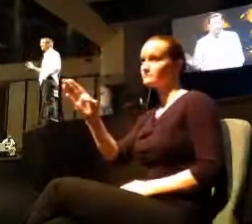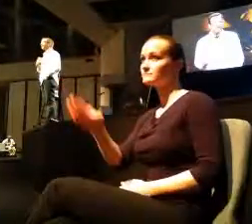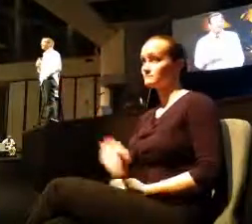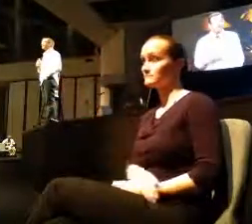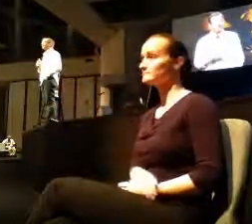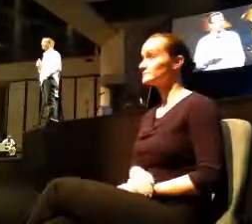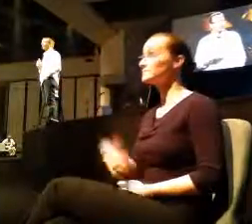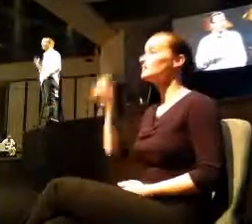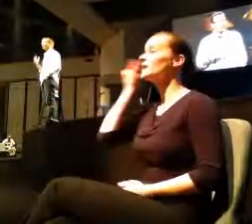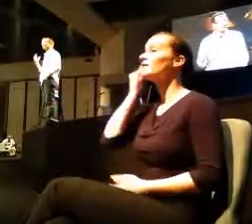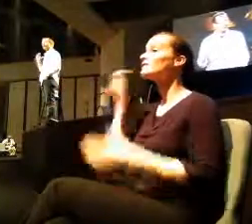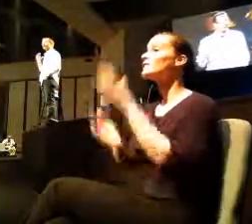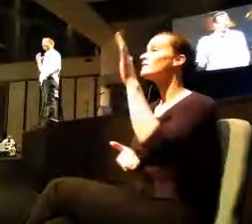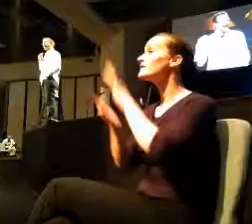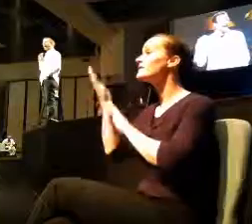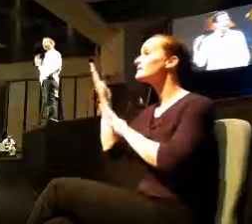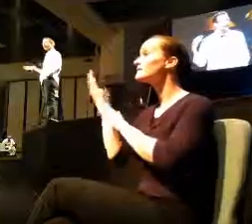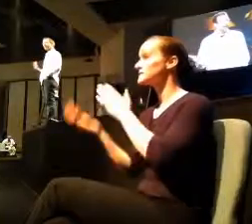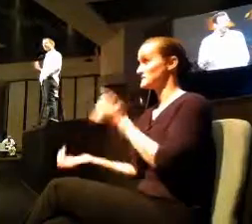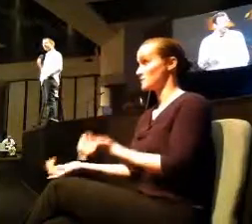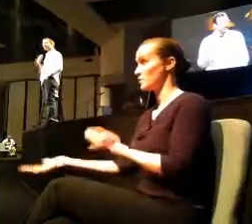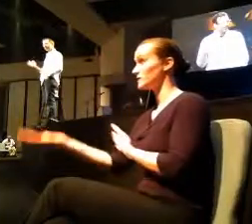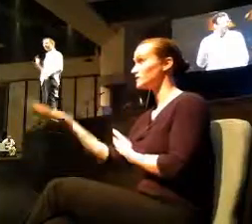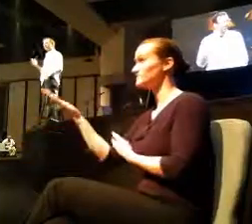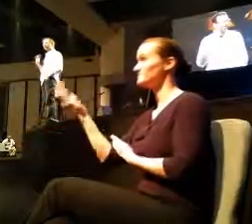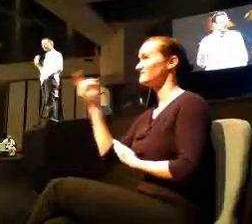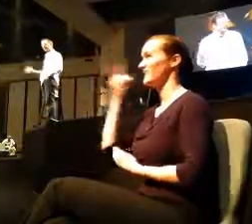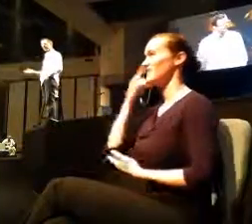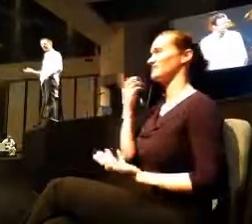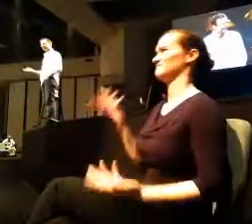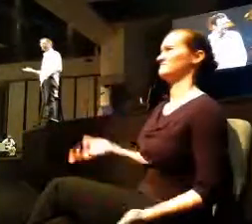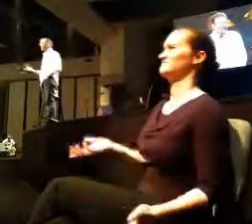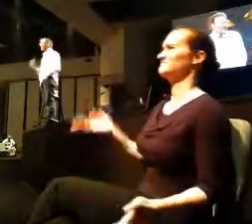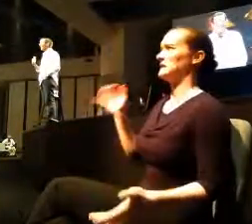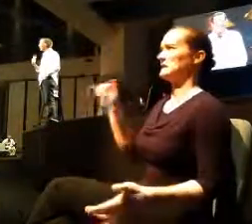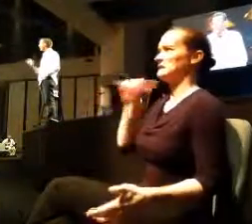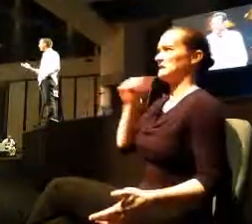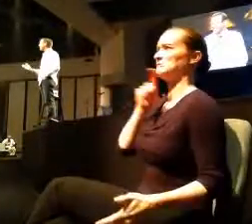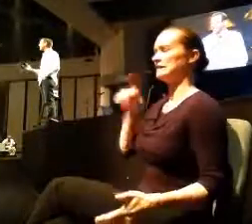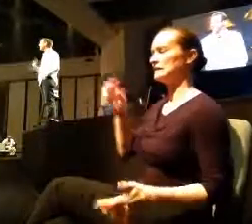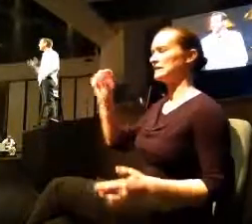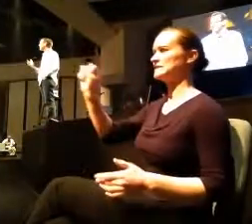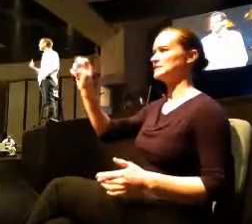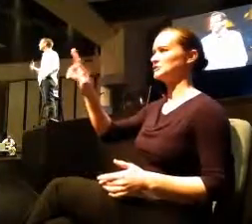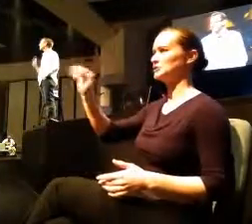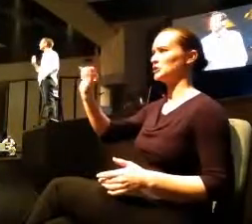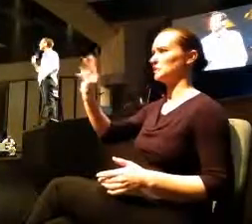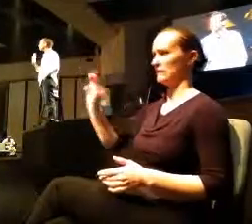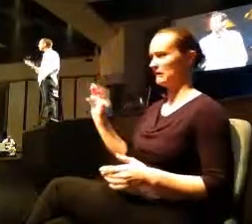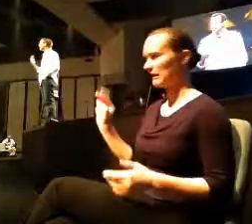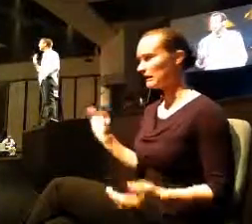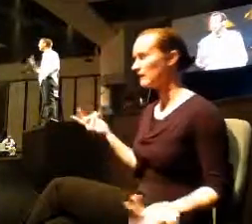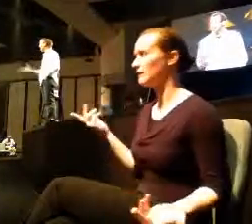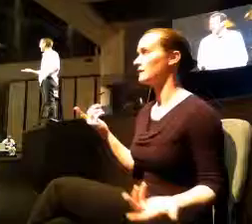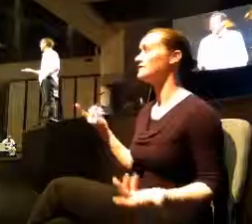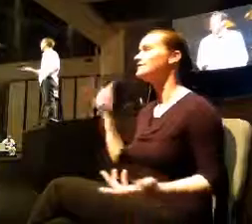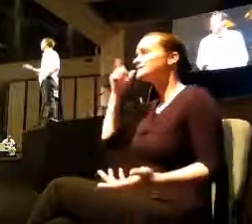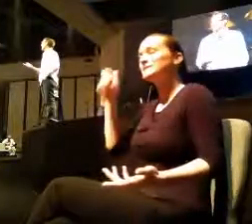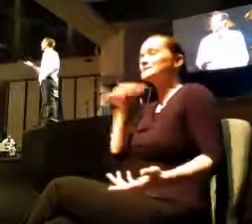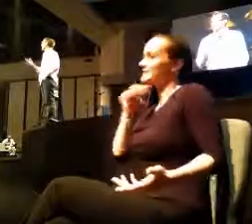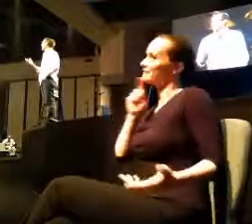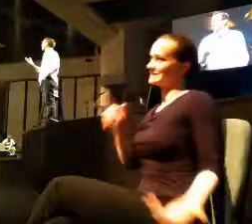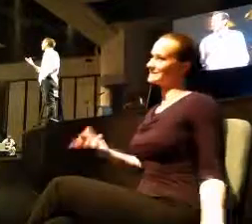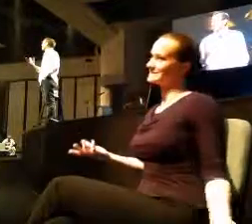if you leave here this morning and you say, I don't know that really felt like a sermon, okay? It's because in many ways it's really